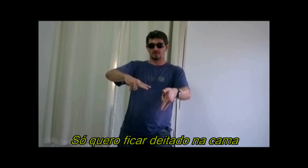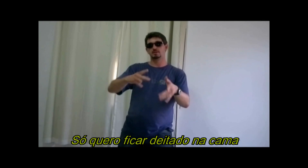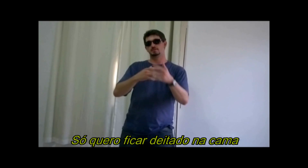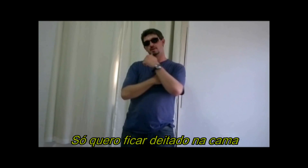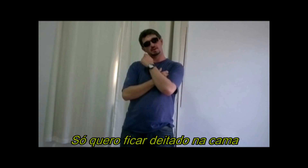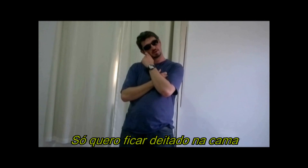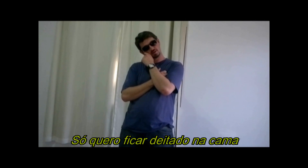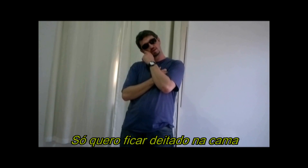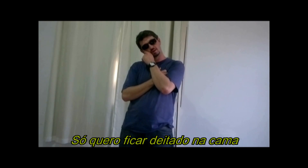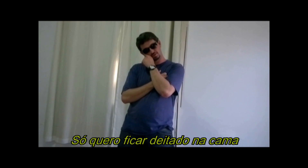my bed.